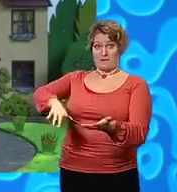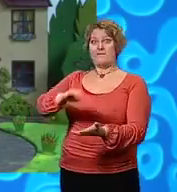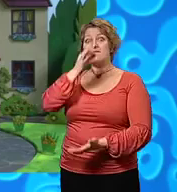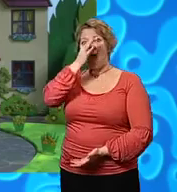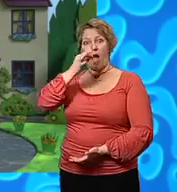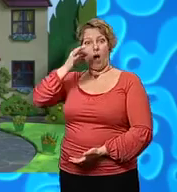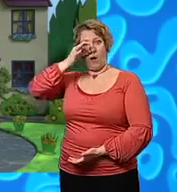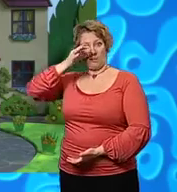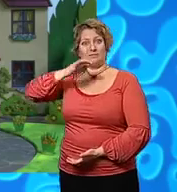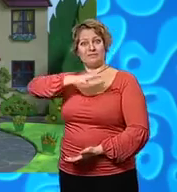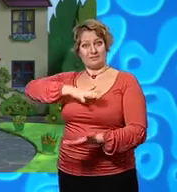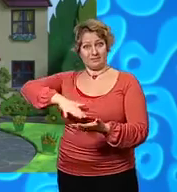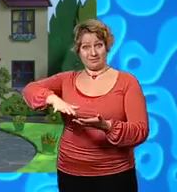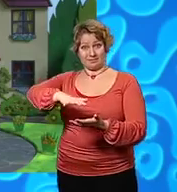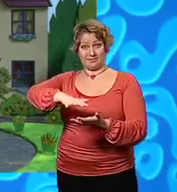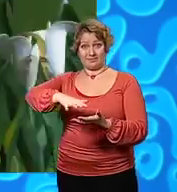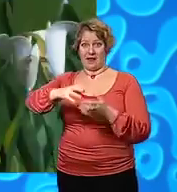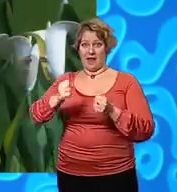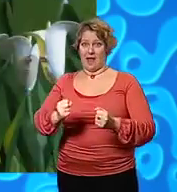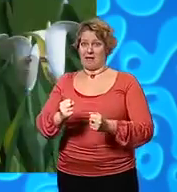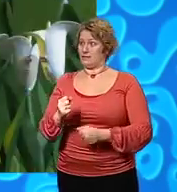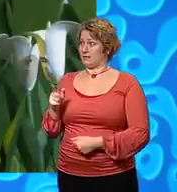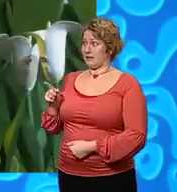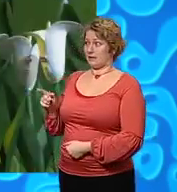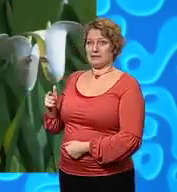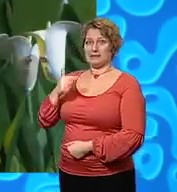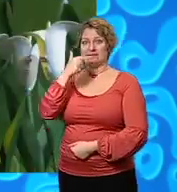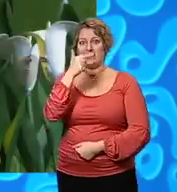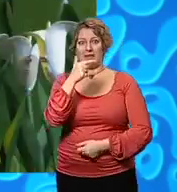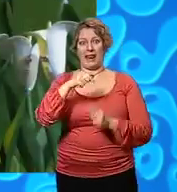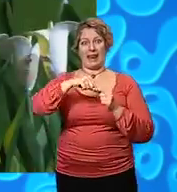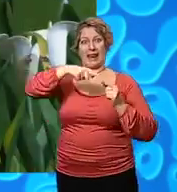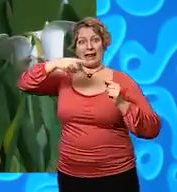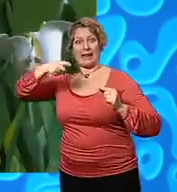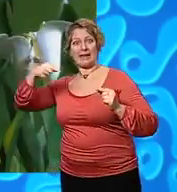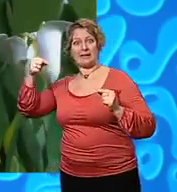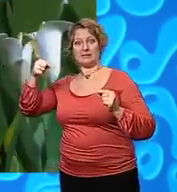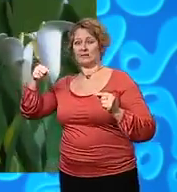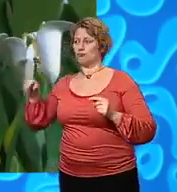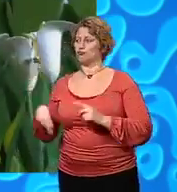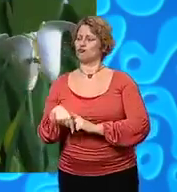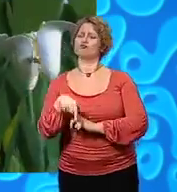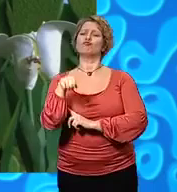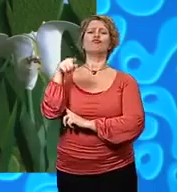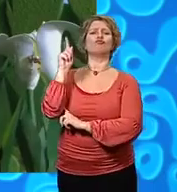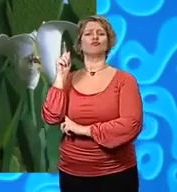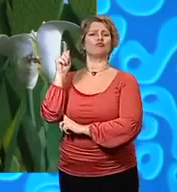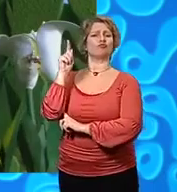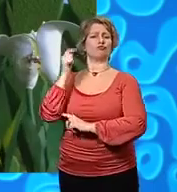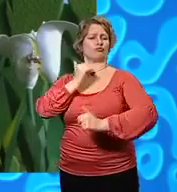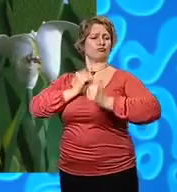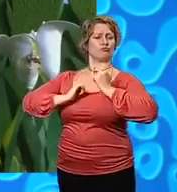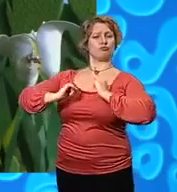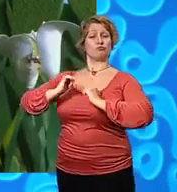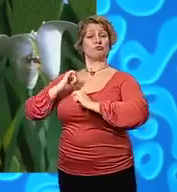bed. And in the flower bed grew 7 lilies. They were tall and